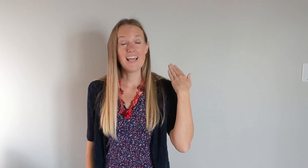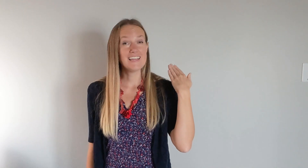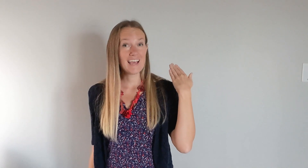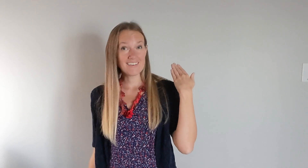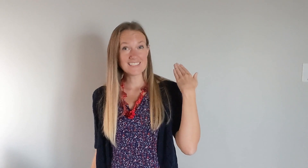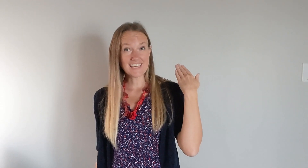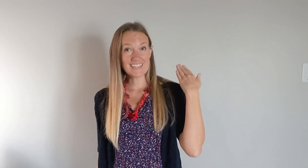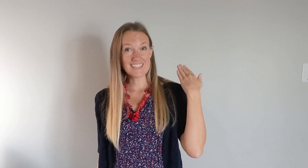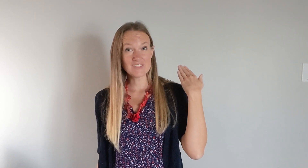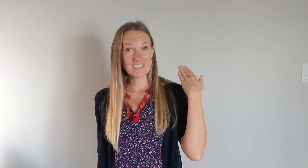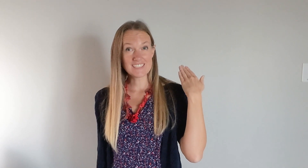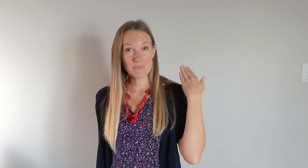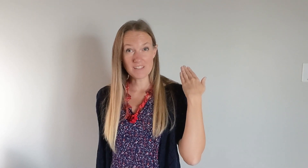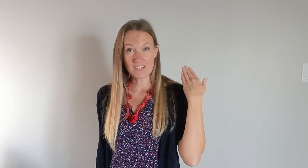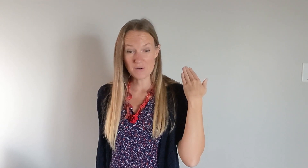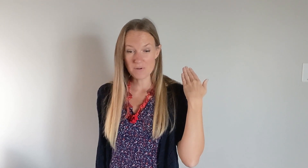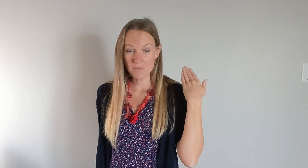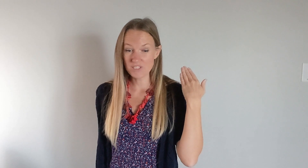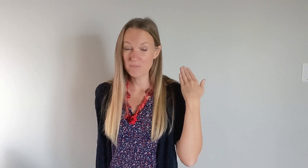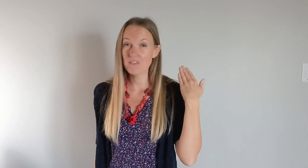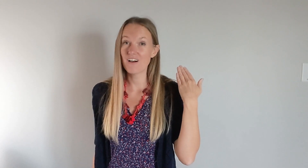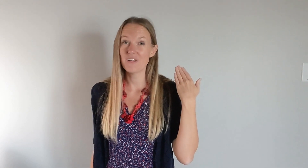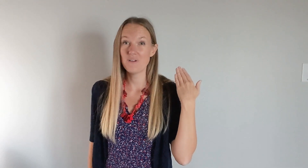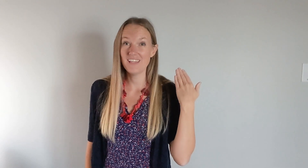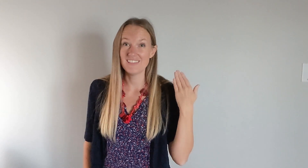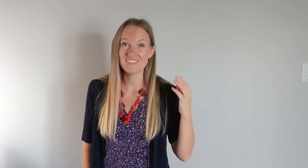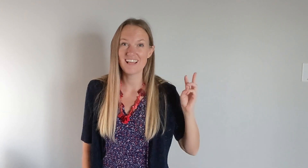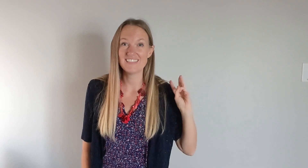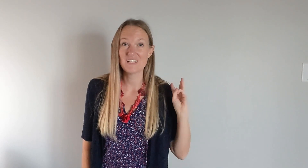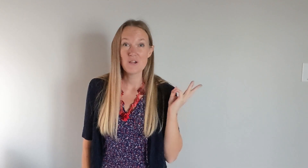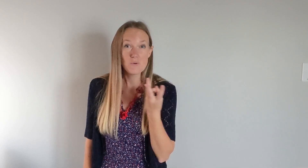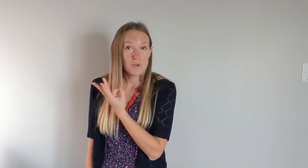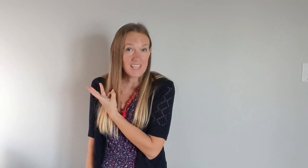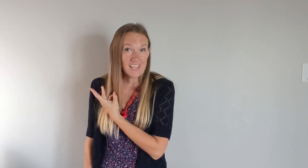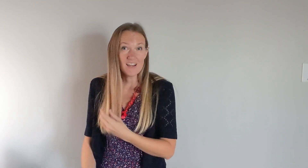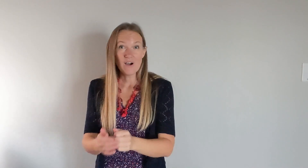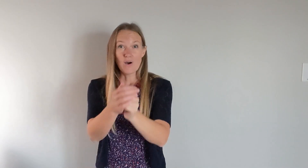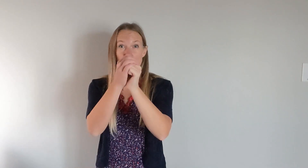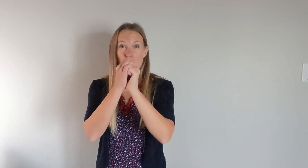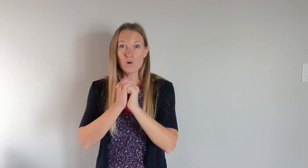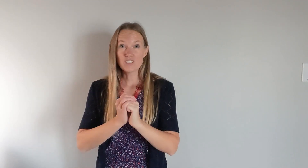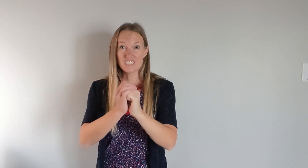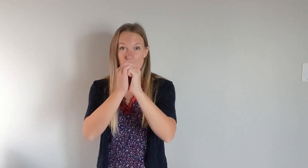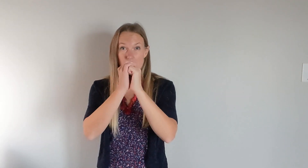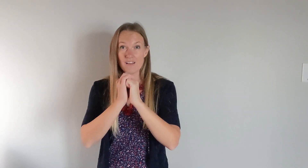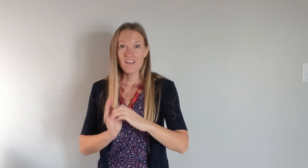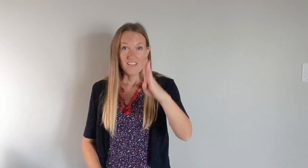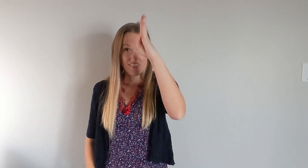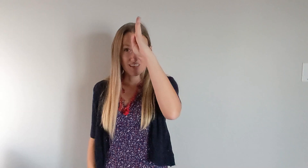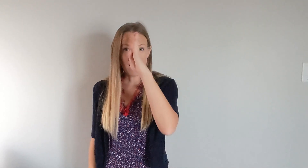And now the second line is very similar. We worship the God who is. So that's we worship the